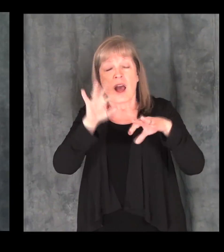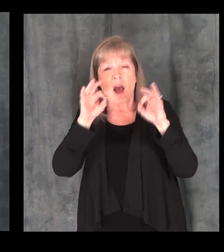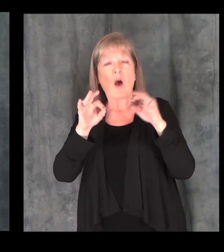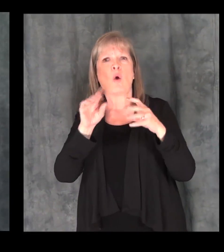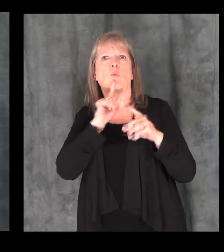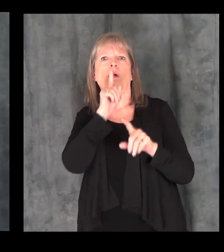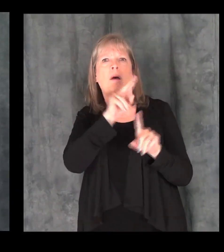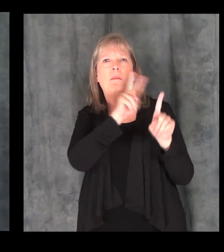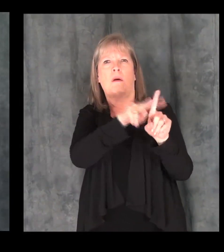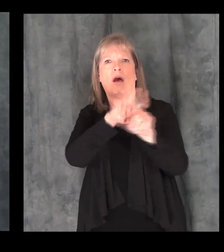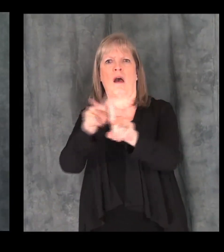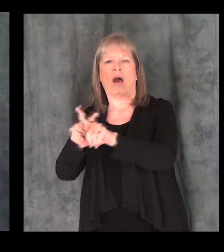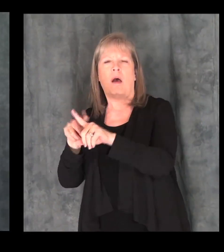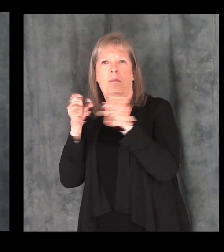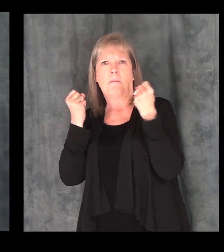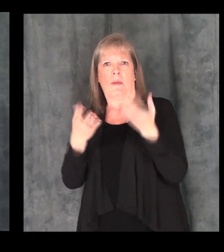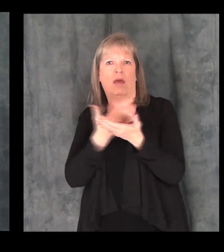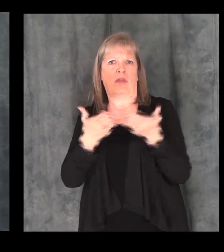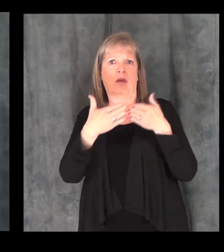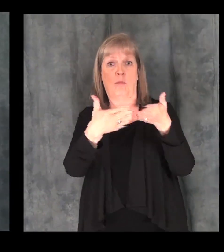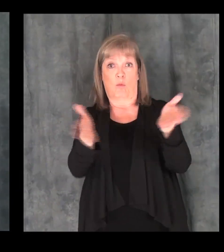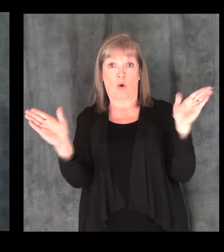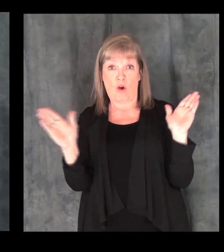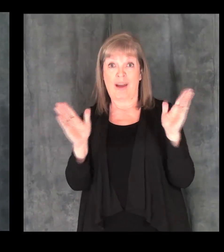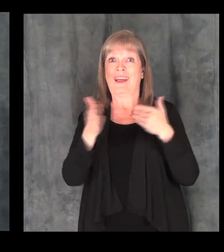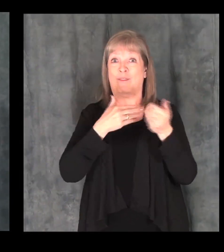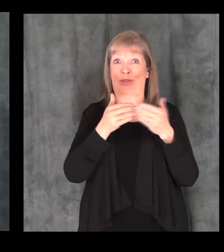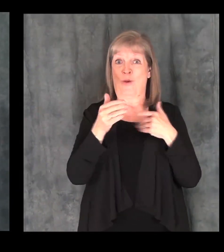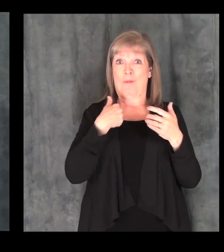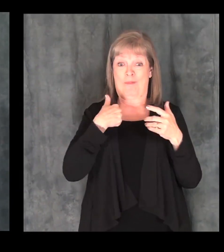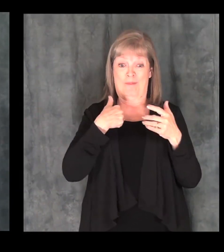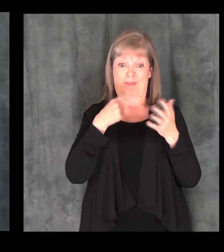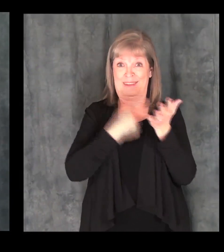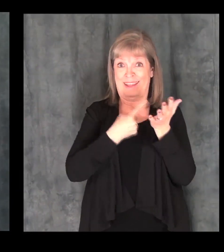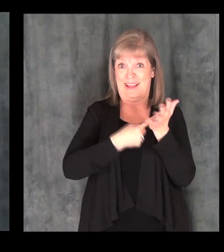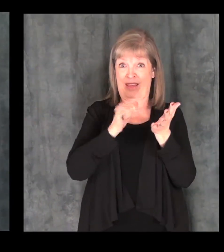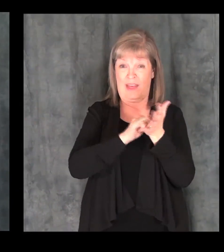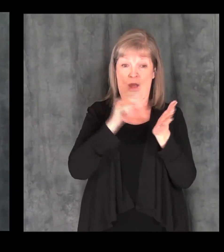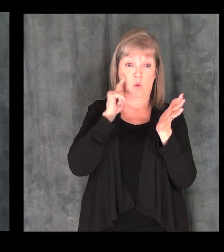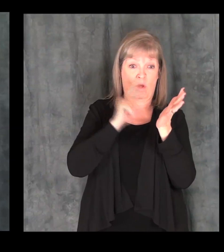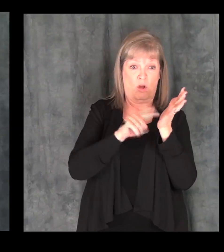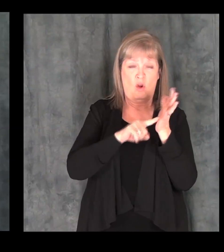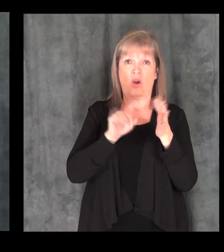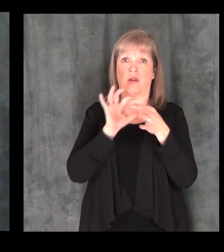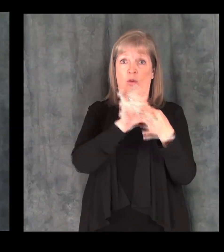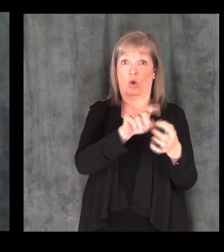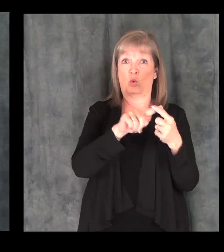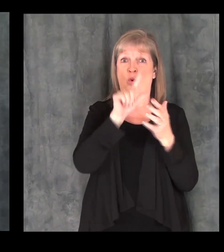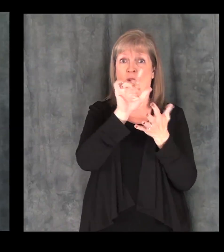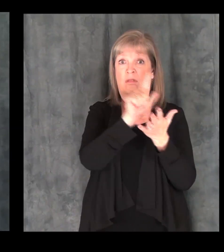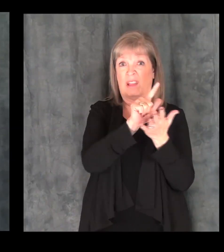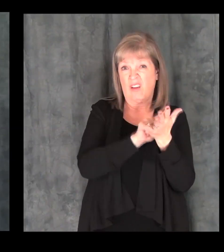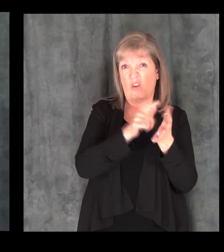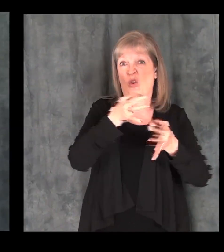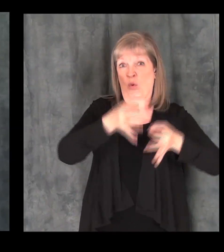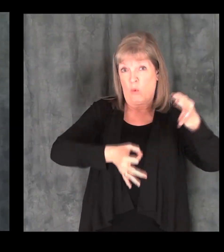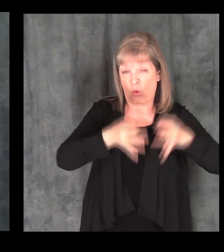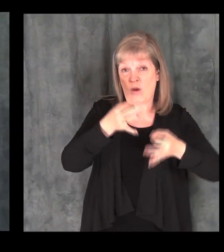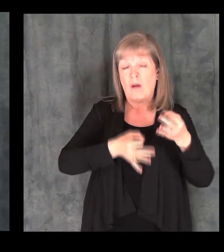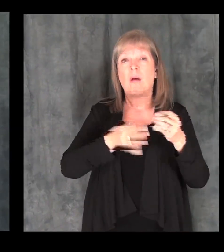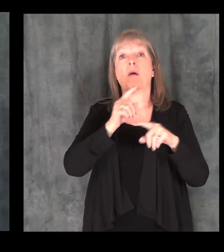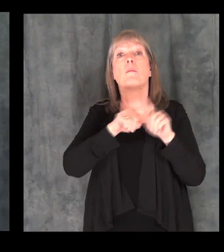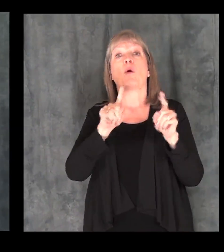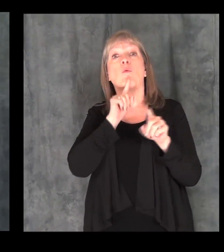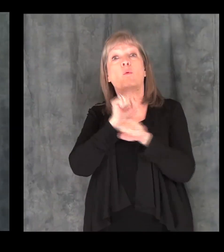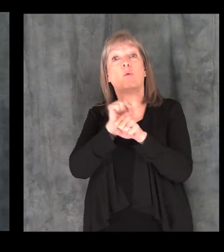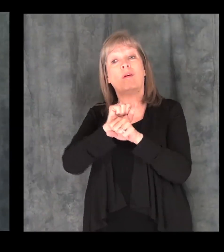So even though I'm talking specifically today about a study that was done in a legal context, I actually think that the study has